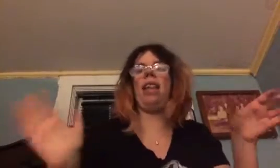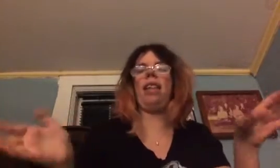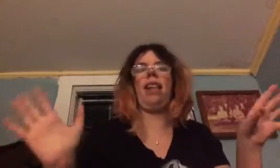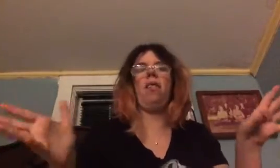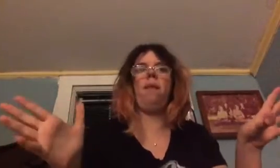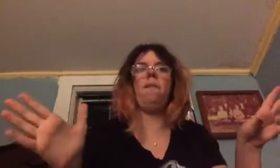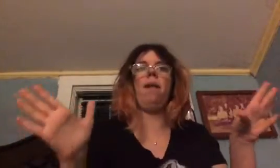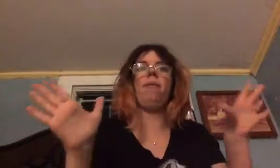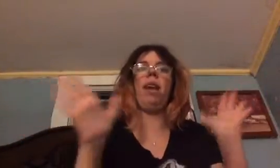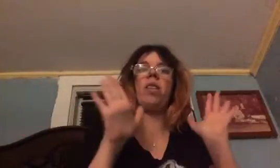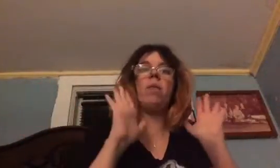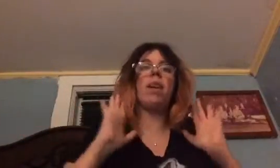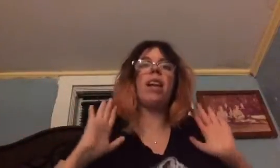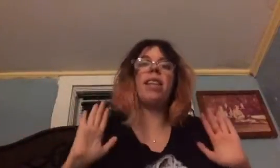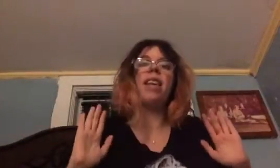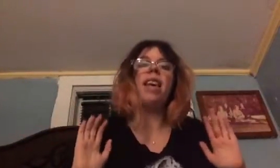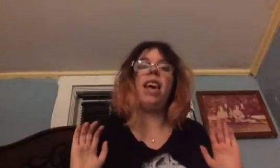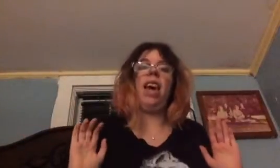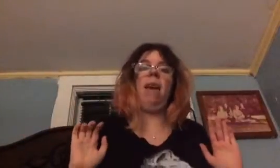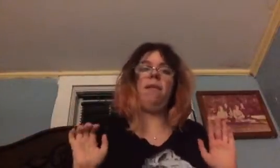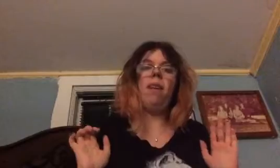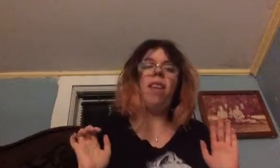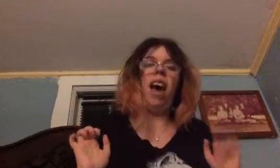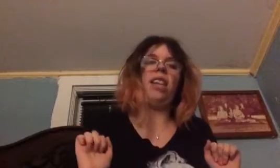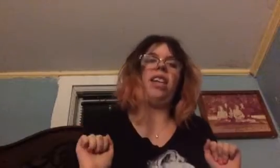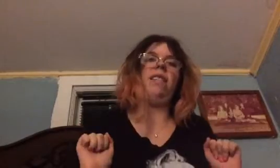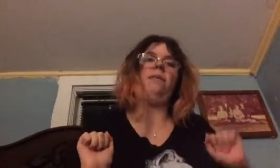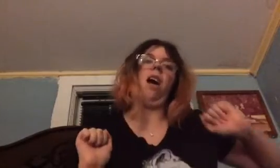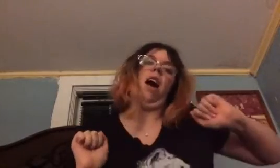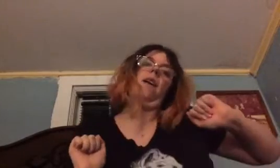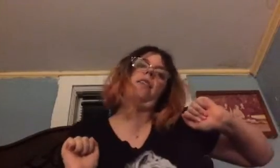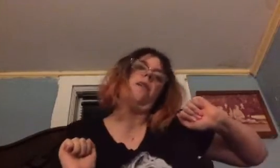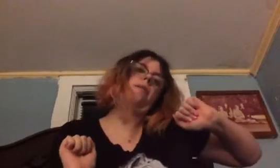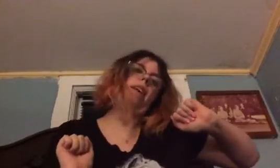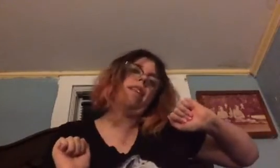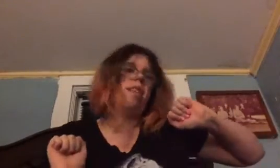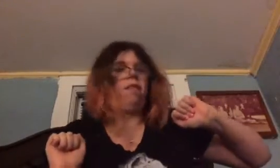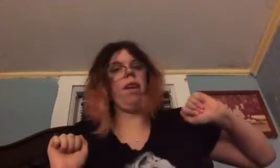like that story better, but that's just because it was my childhood. Alright, so if you guys like this video,